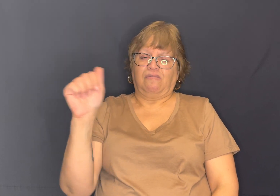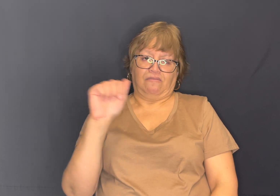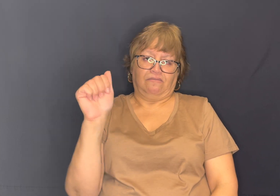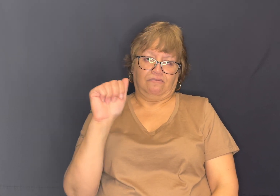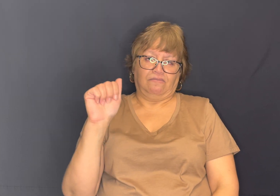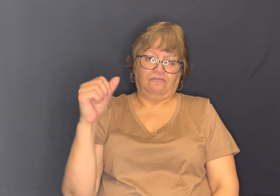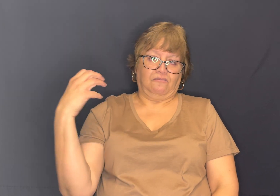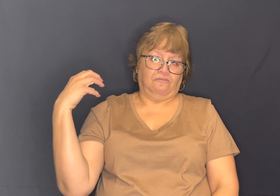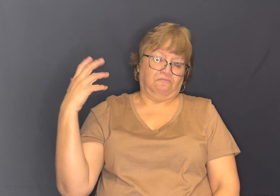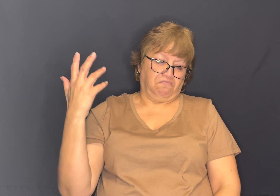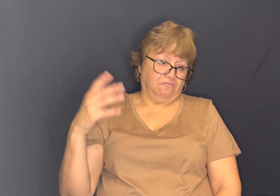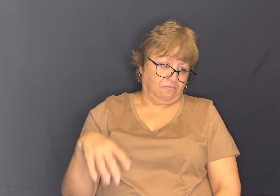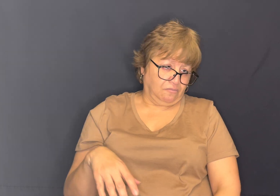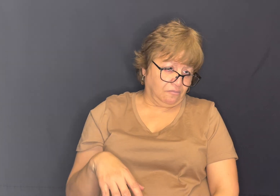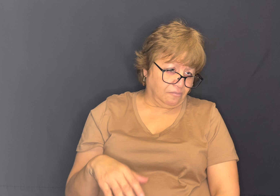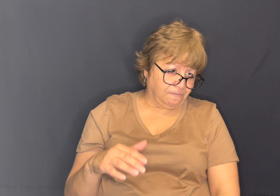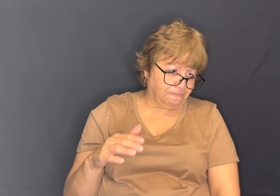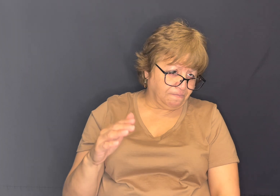hand, athlete.